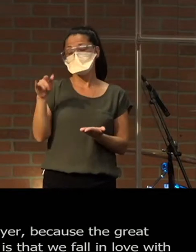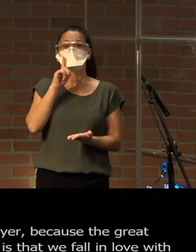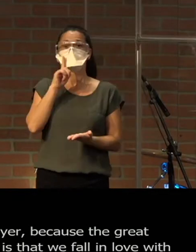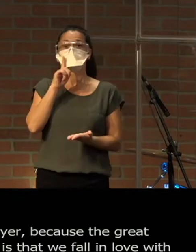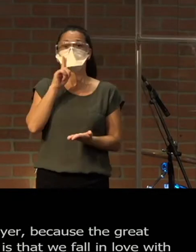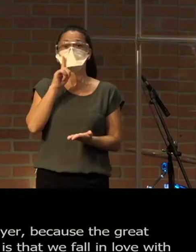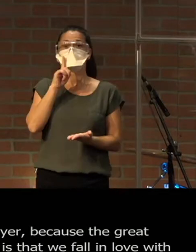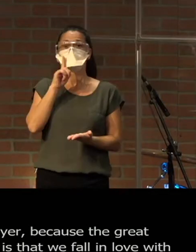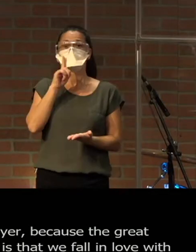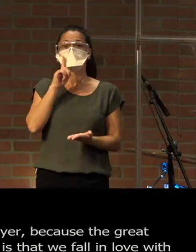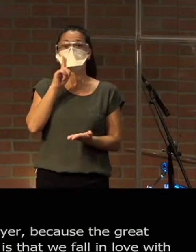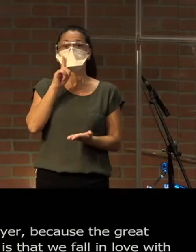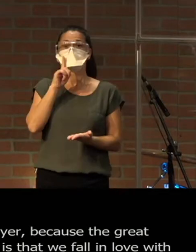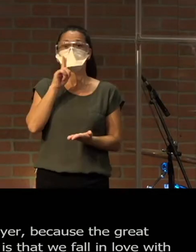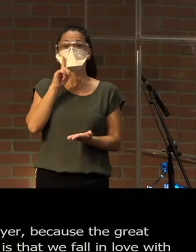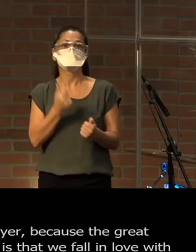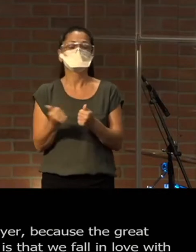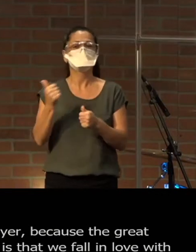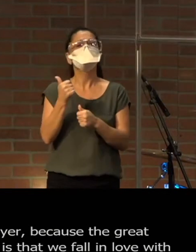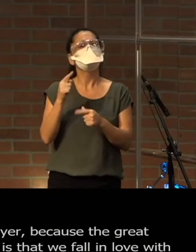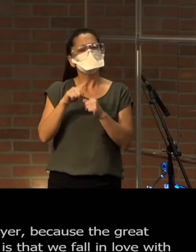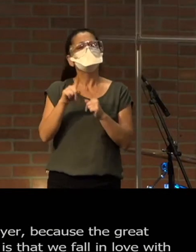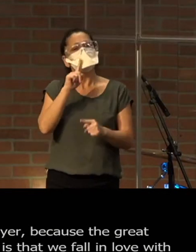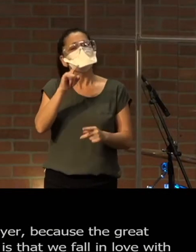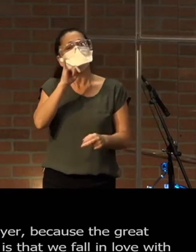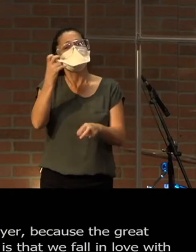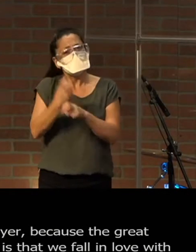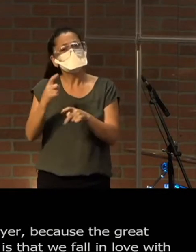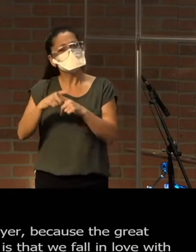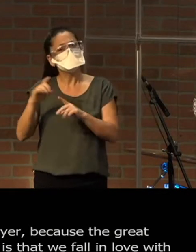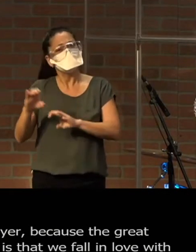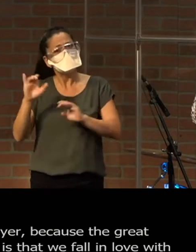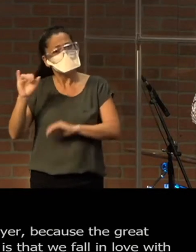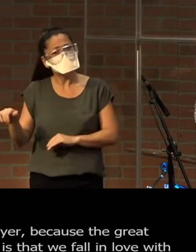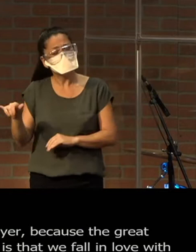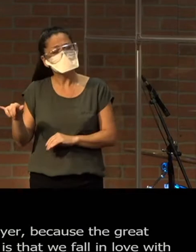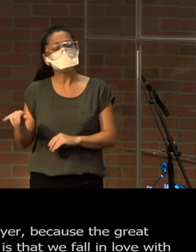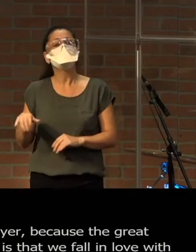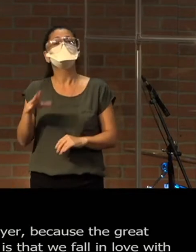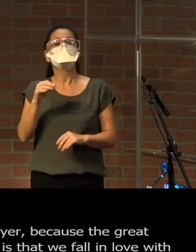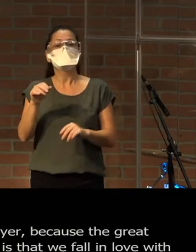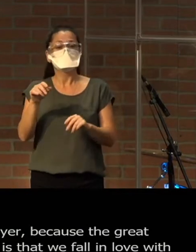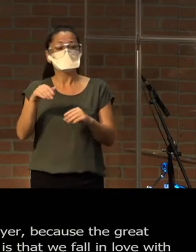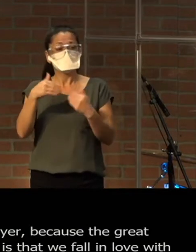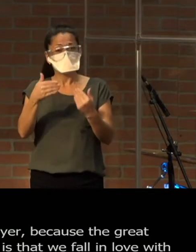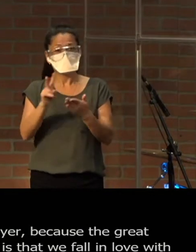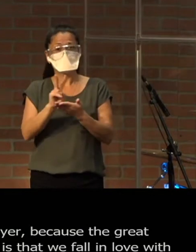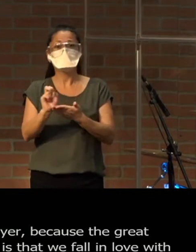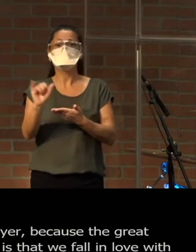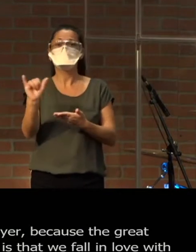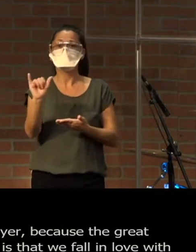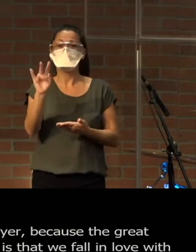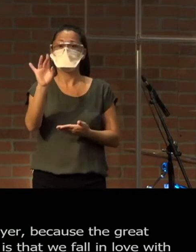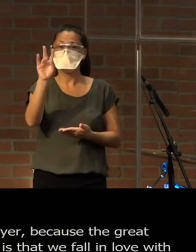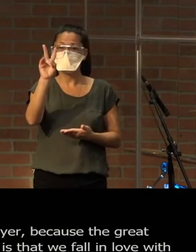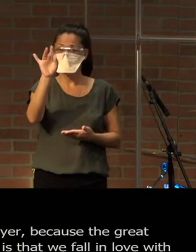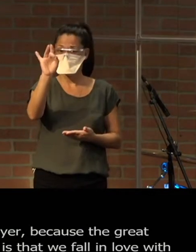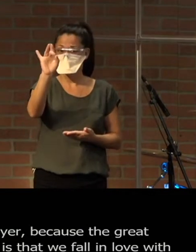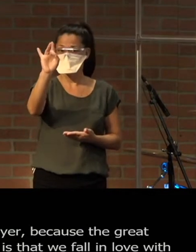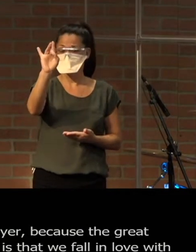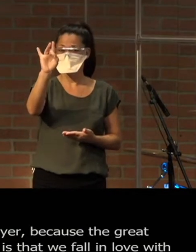but it is one that's very hard to live out, as is the following verse, verse 8, which is actually Peter's